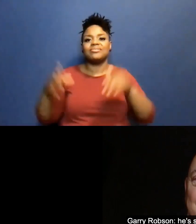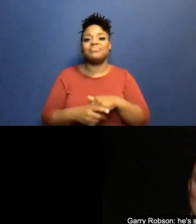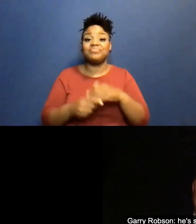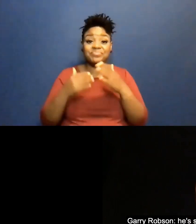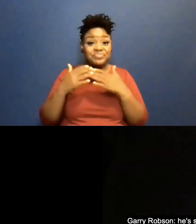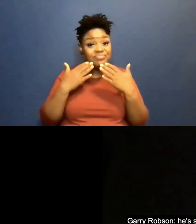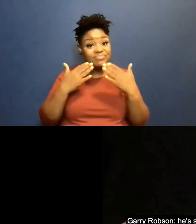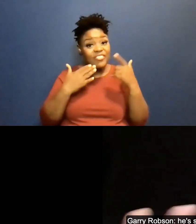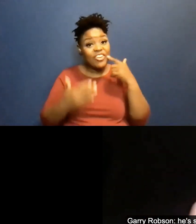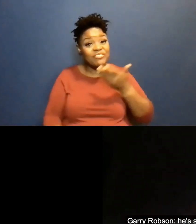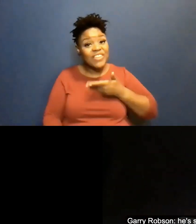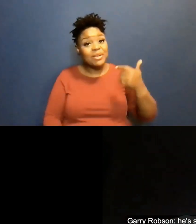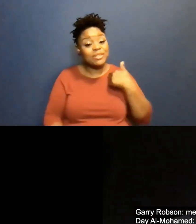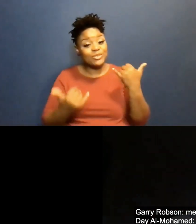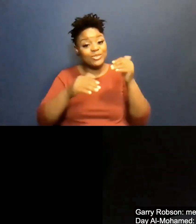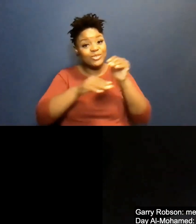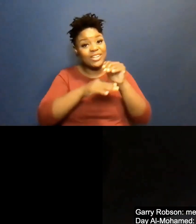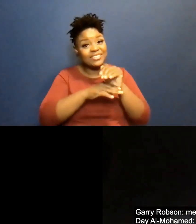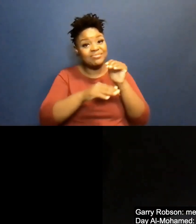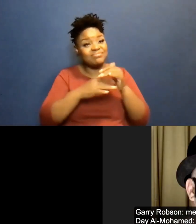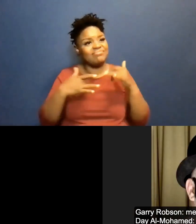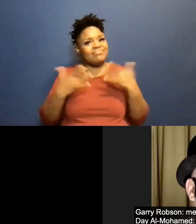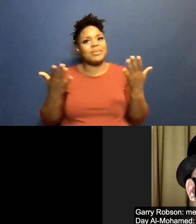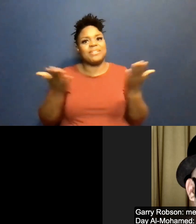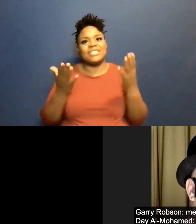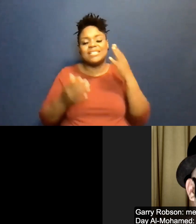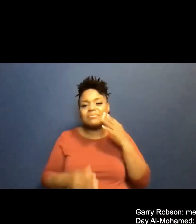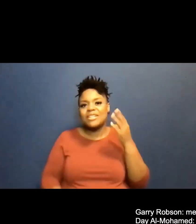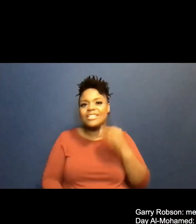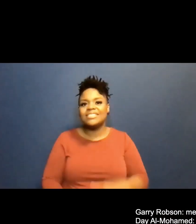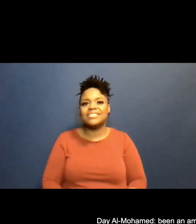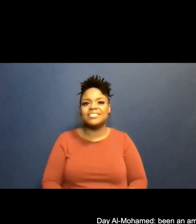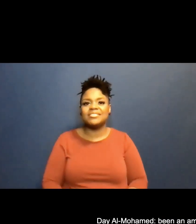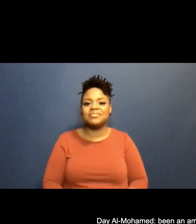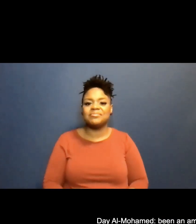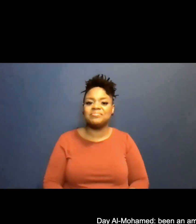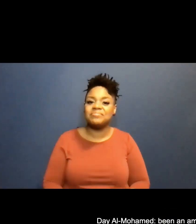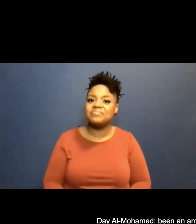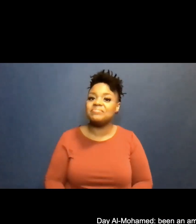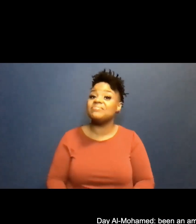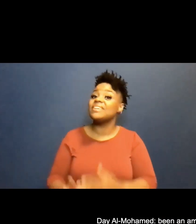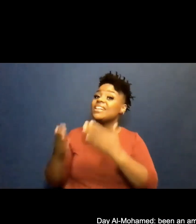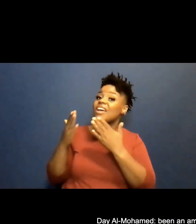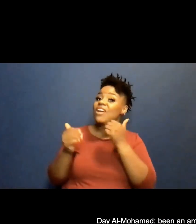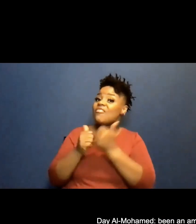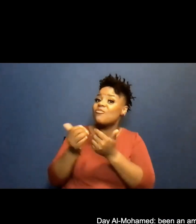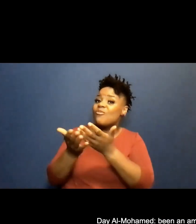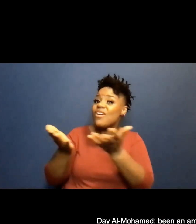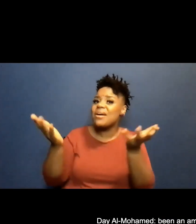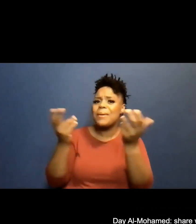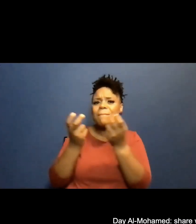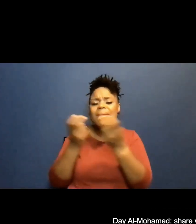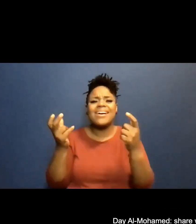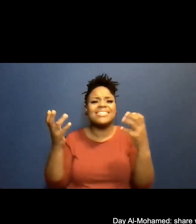enjoyable. Thank you. Fantastic. All right. Thank you, everybody. You've been an amazing panel, and I love what you were able to share with all of us. Thank